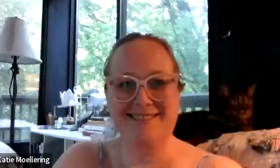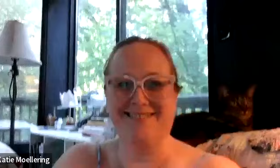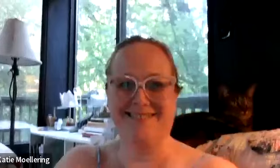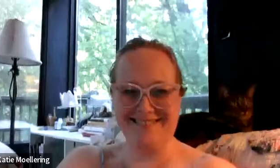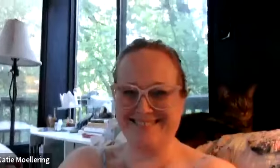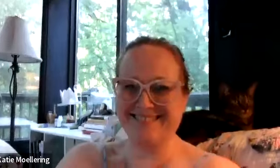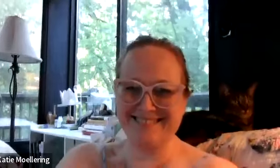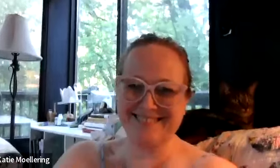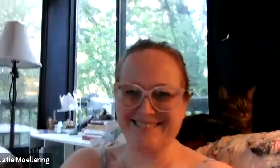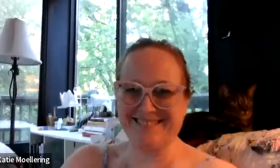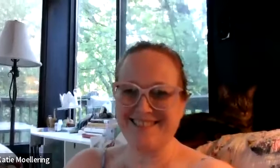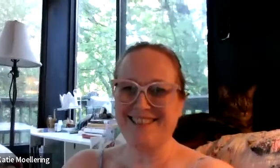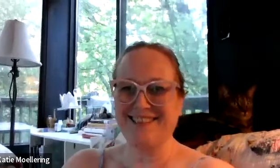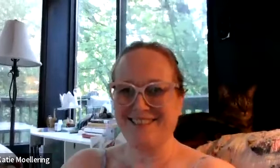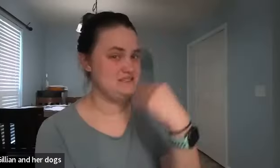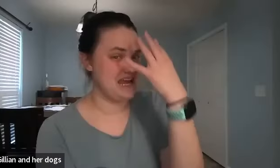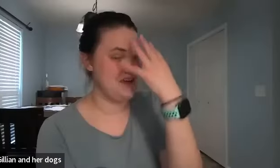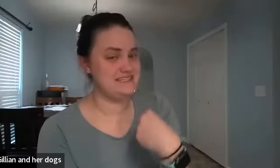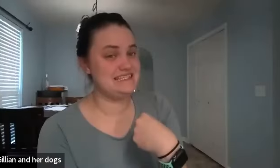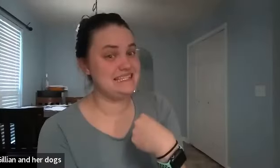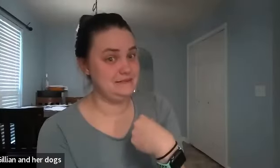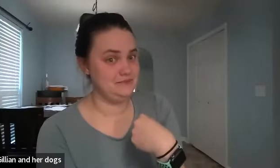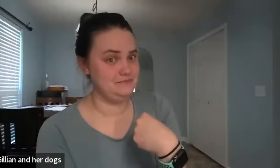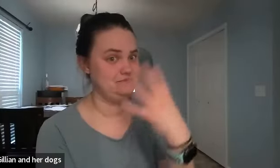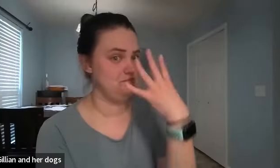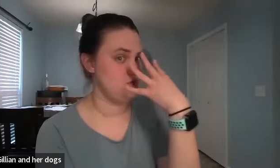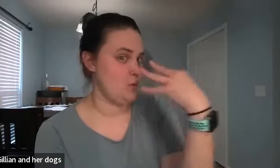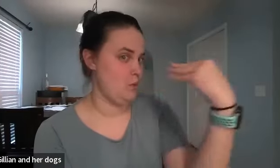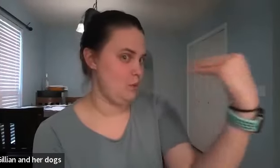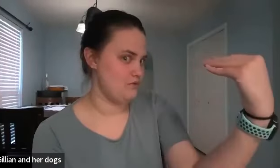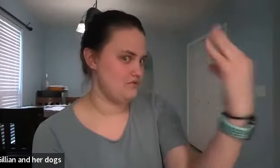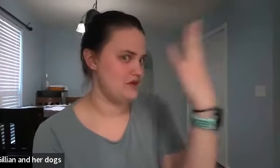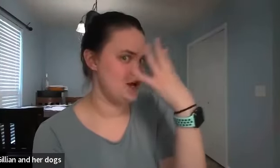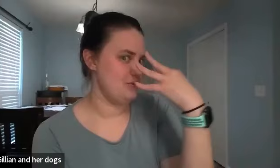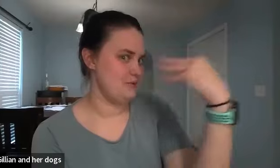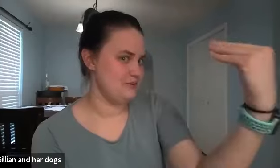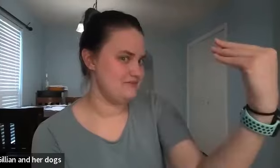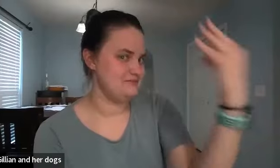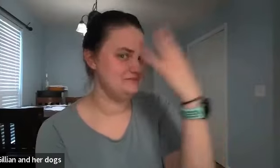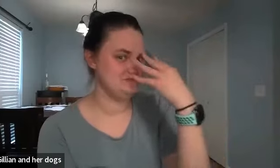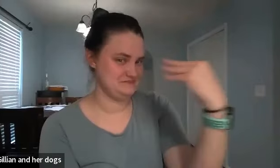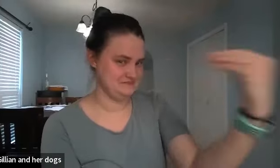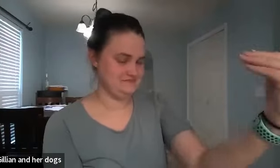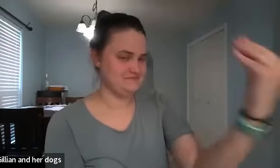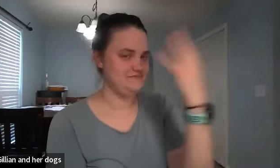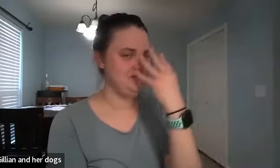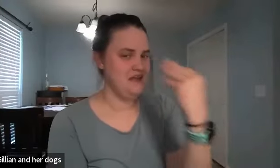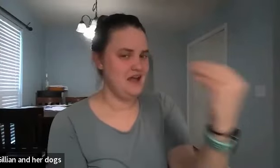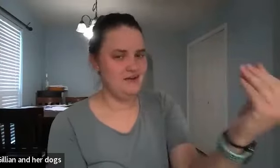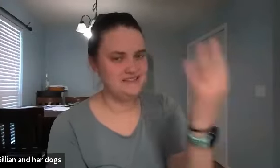Yeah. If you go down, this is sleep. But you got wolf. Wolf. I always think